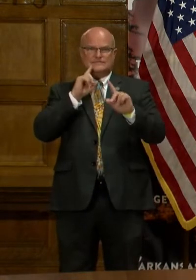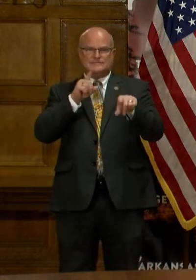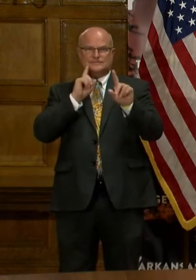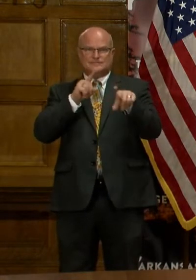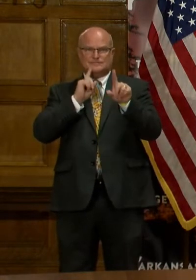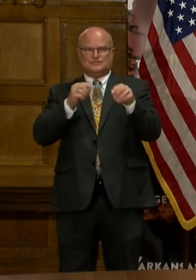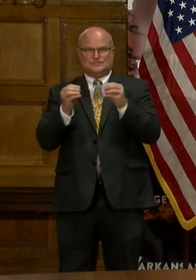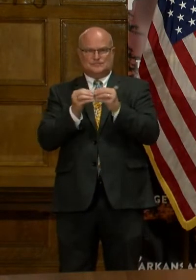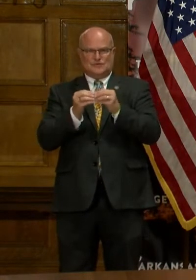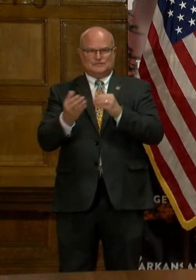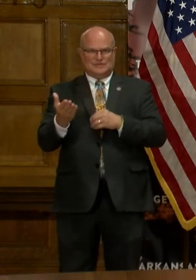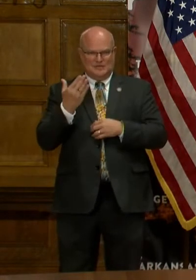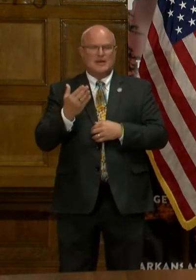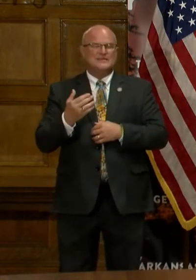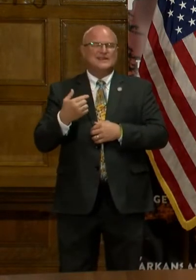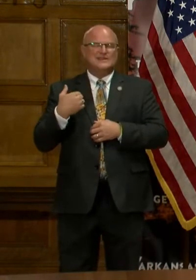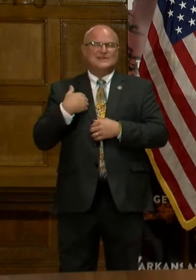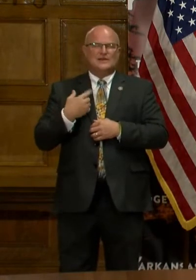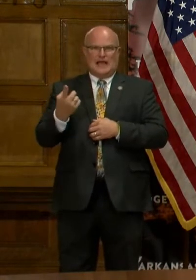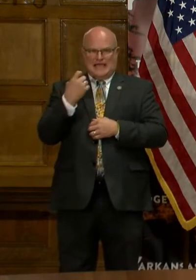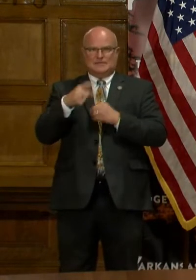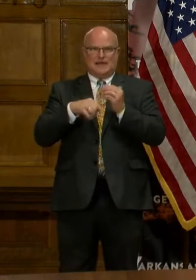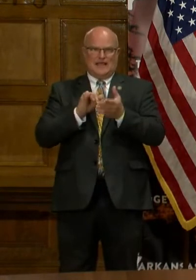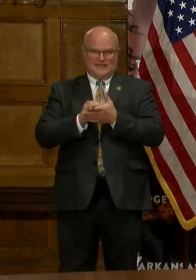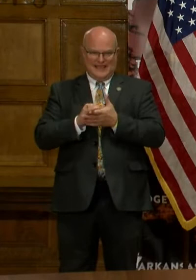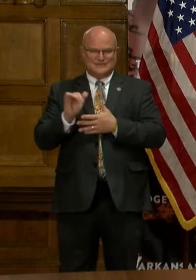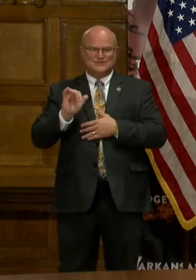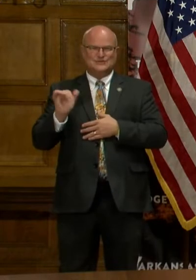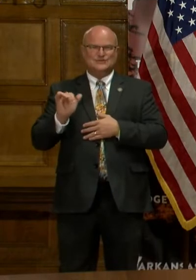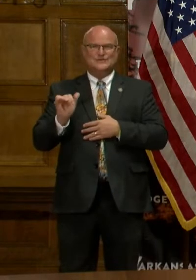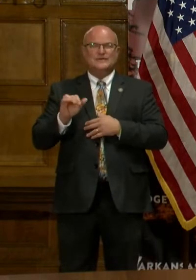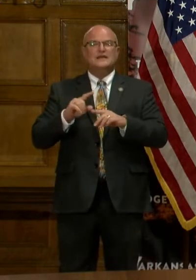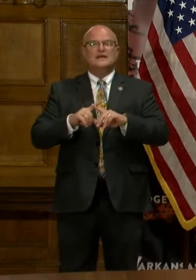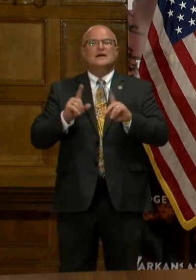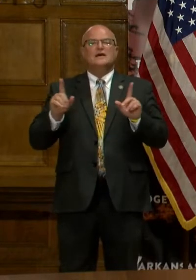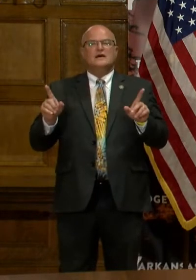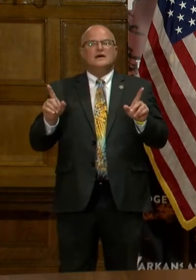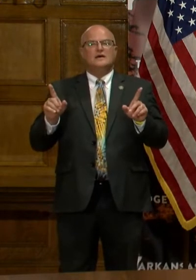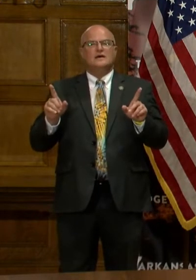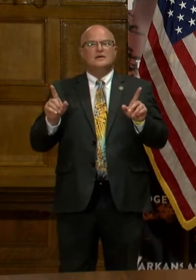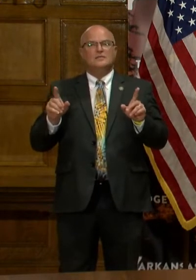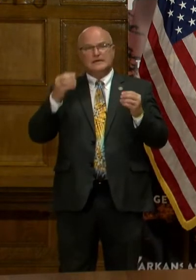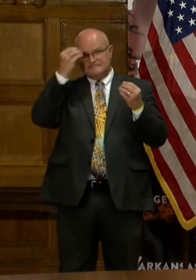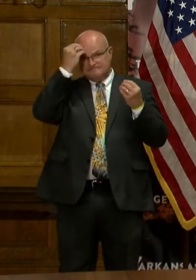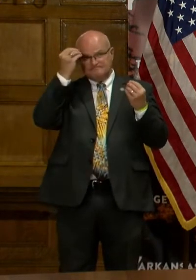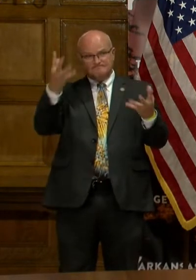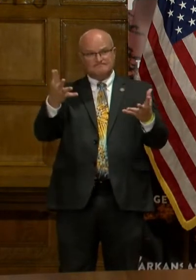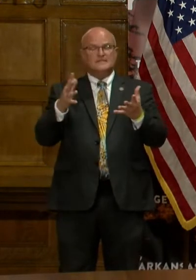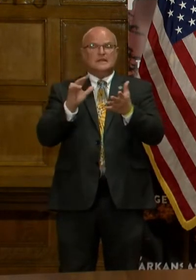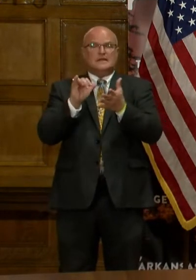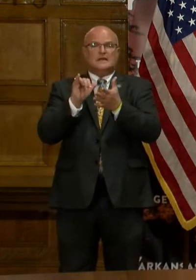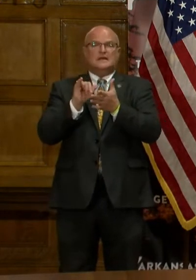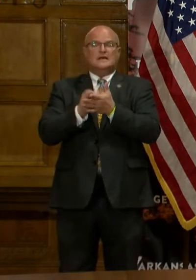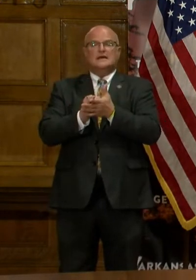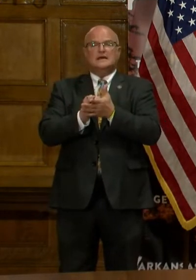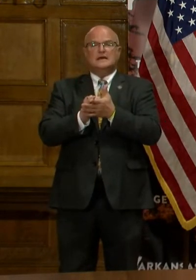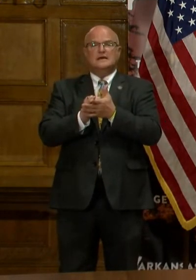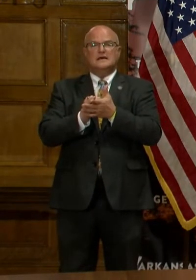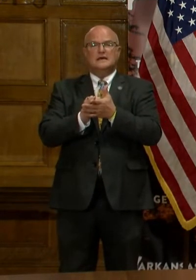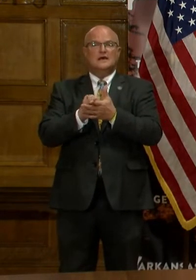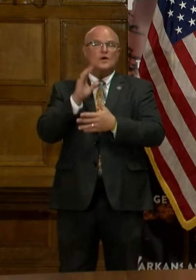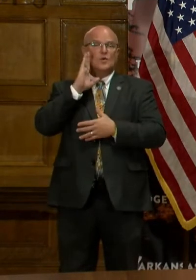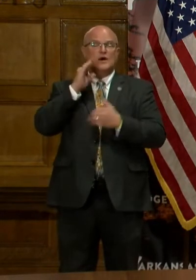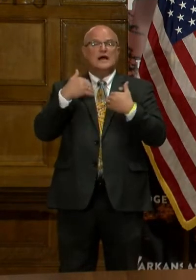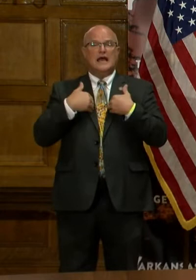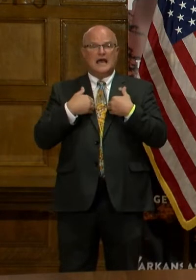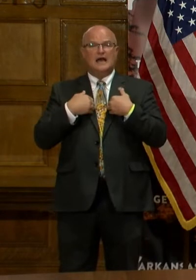the coming days. You probably were going to ask me about that. But just noting that there will